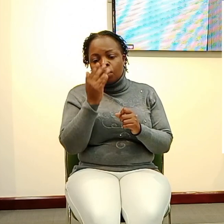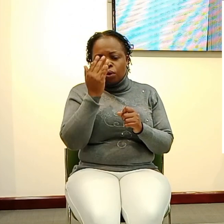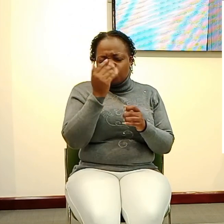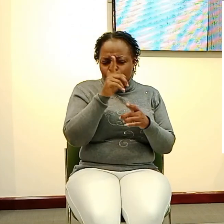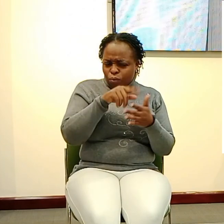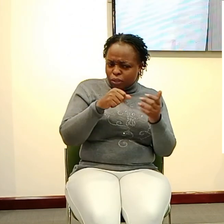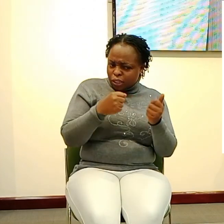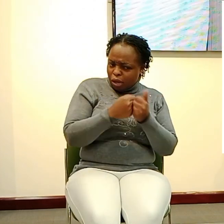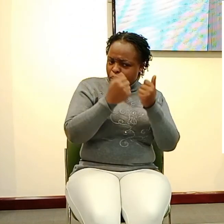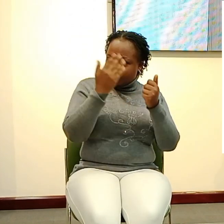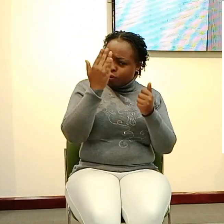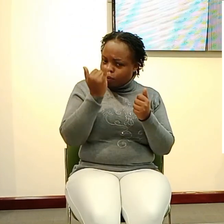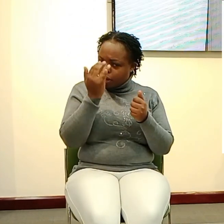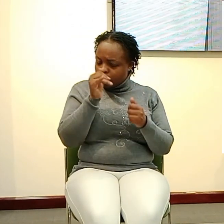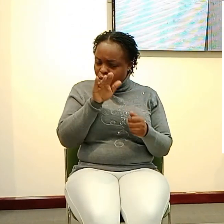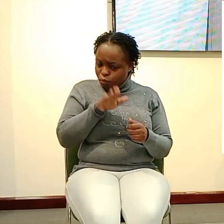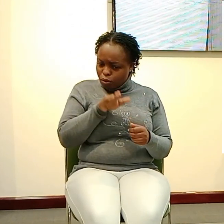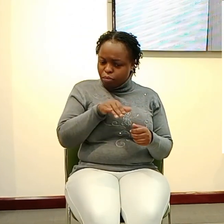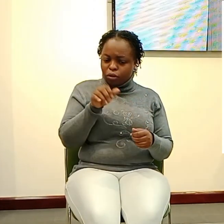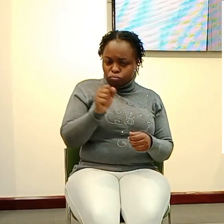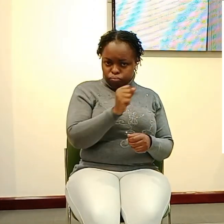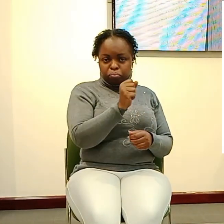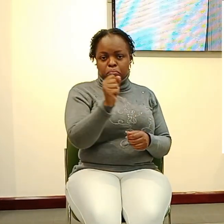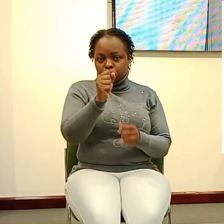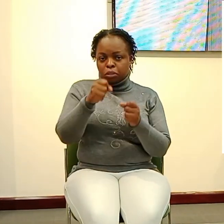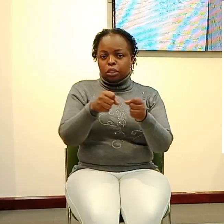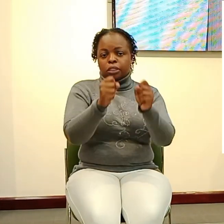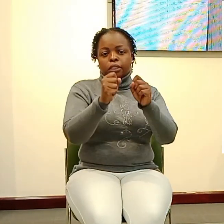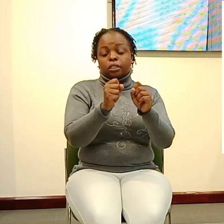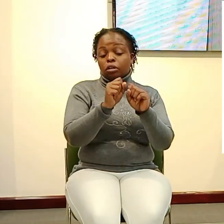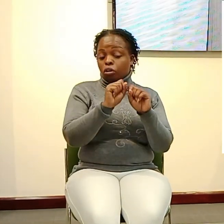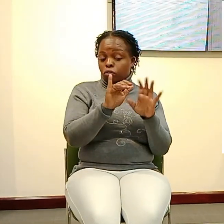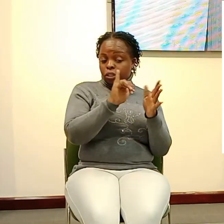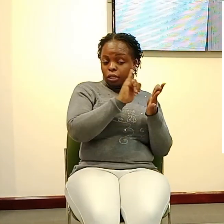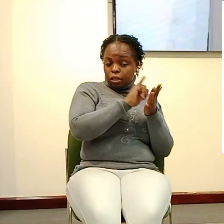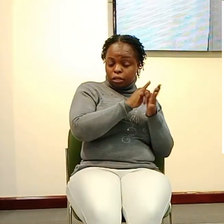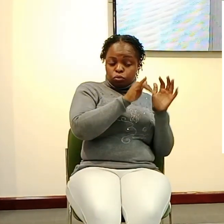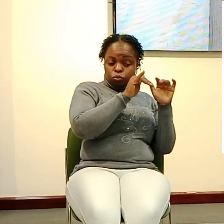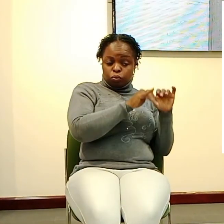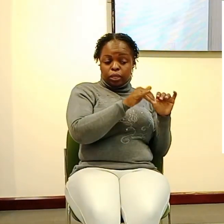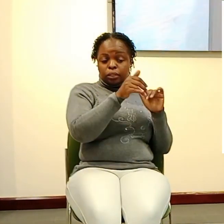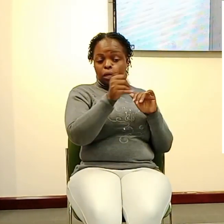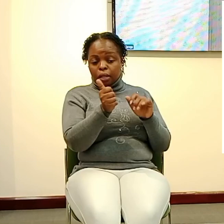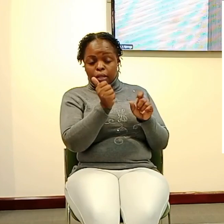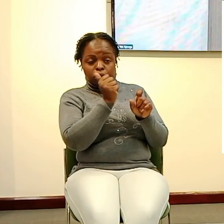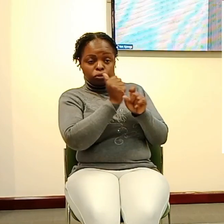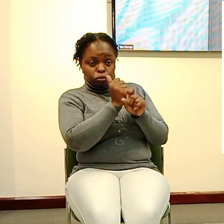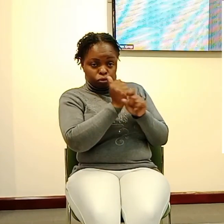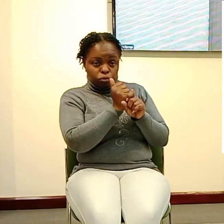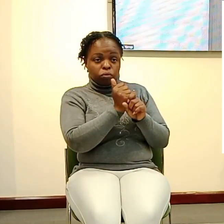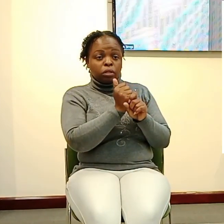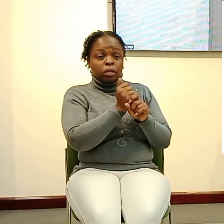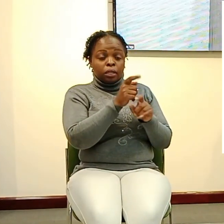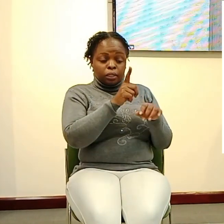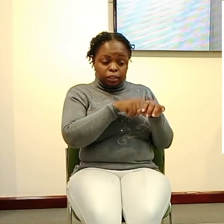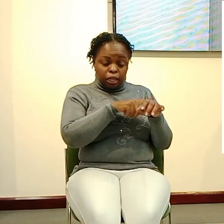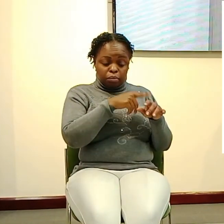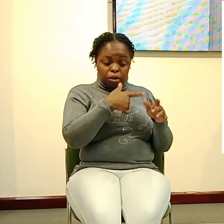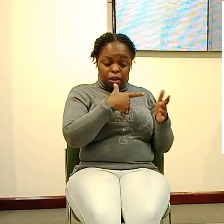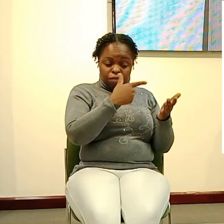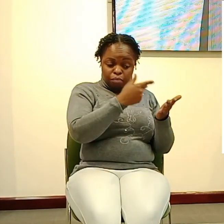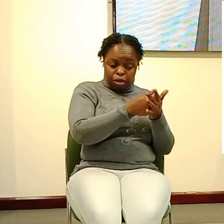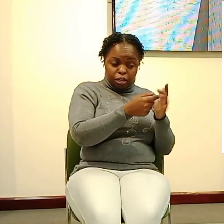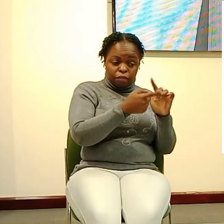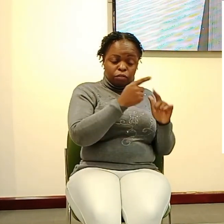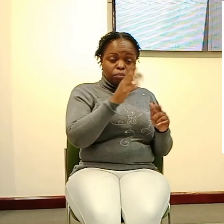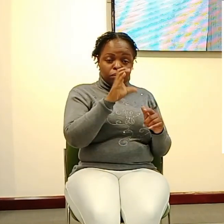in this street? So we have lost that. We wait for others to do. When you get the resources from